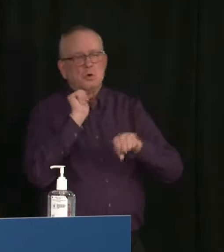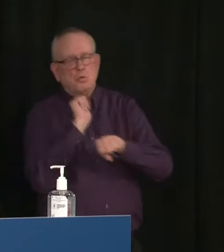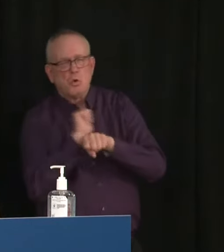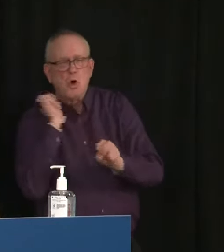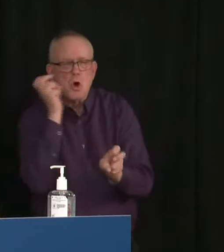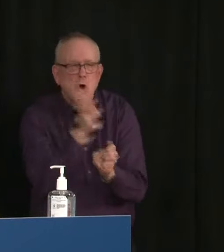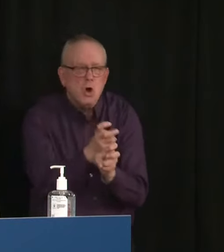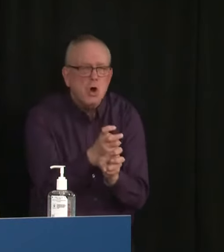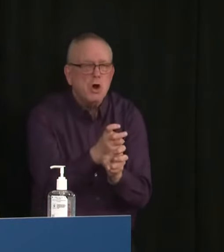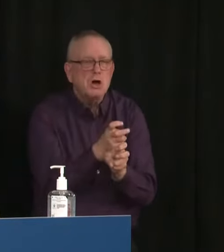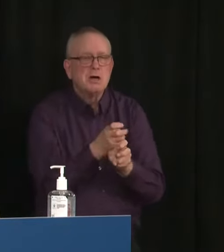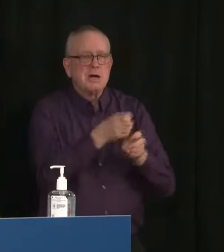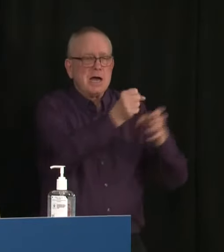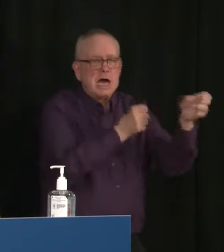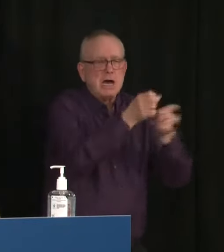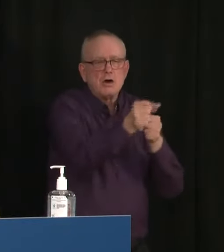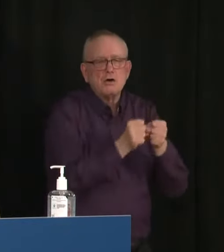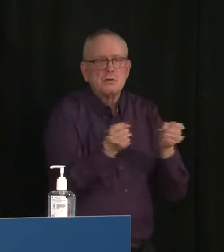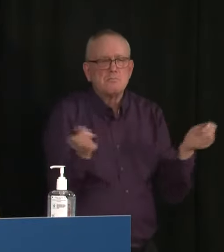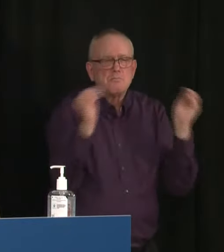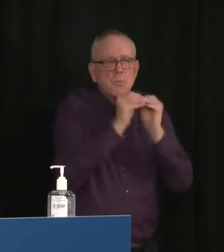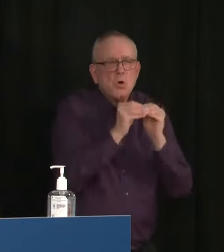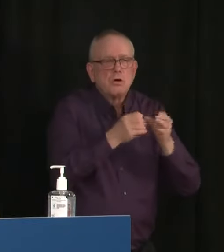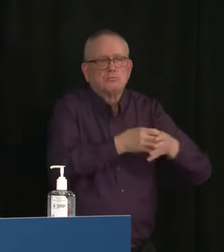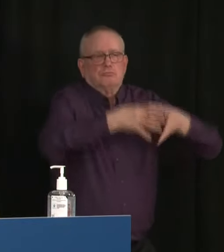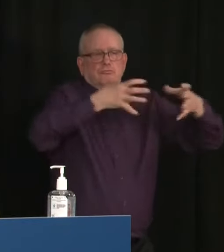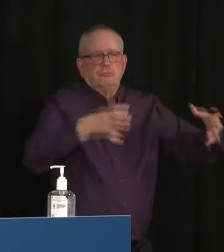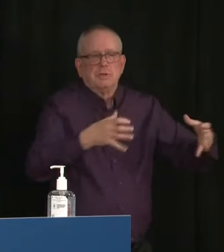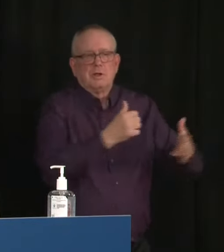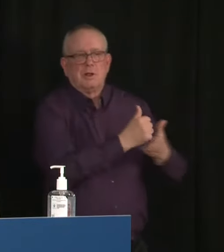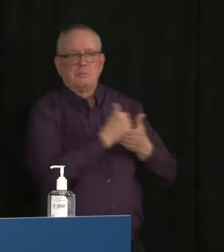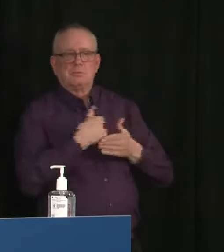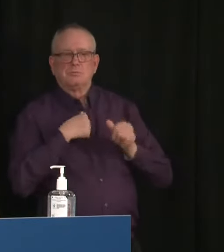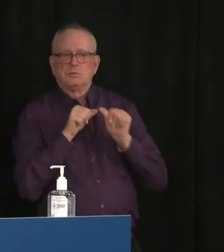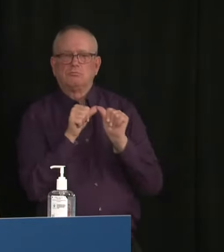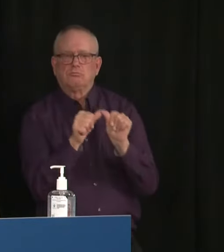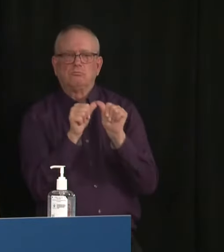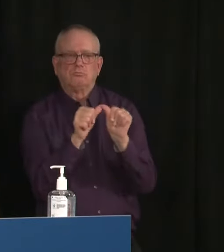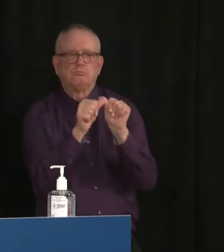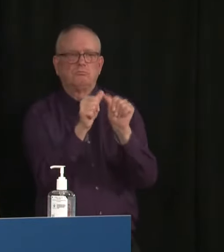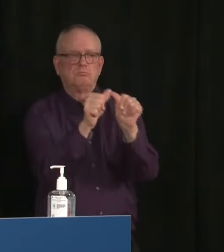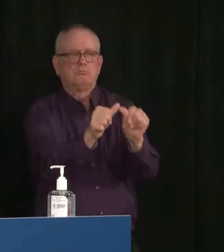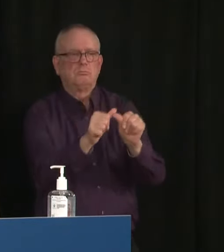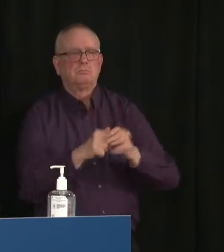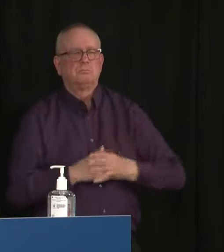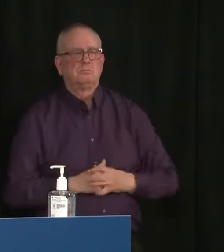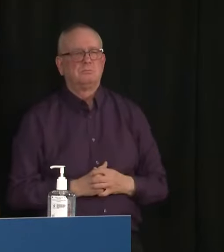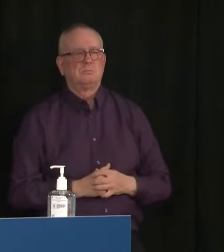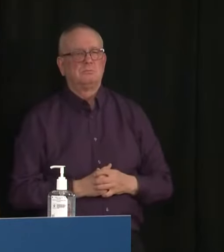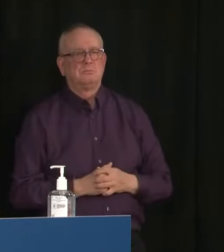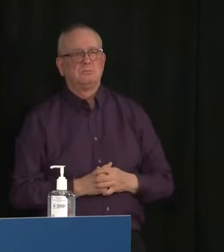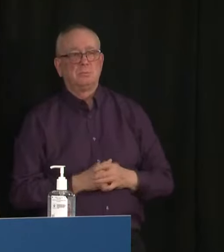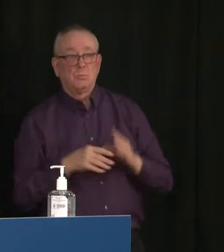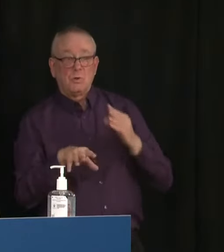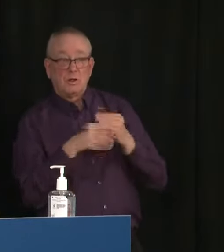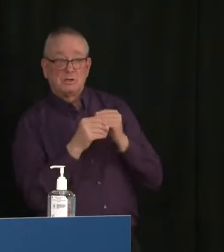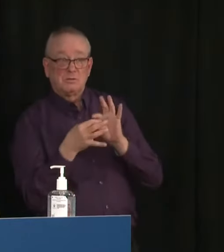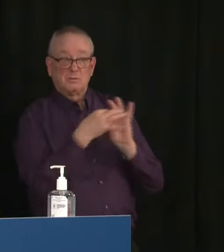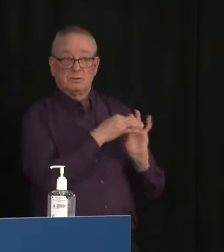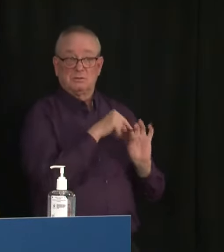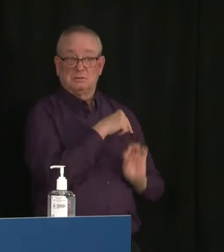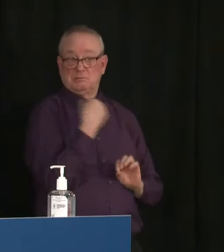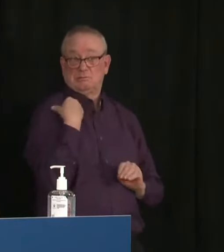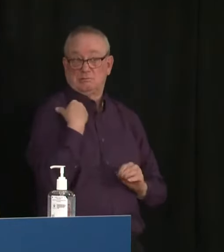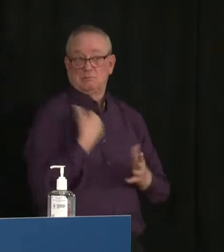targets. Lisa, is there a follow-up question? Yeah, thanks, Tom. So the reason I ask is that we've